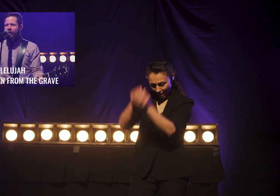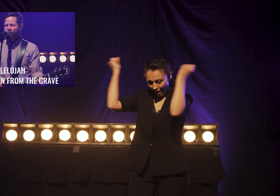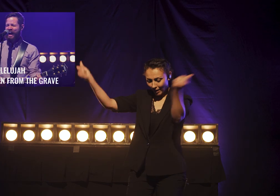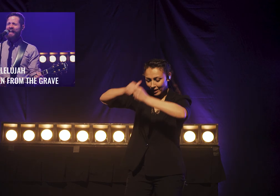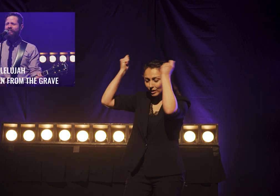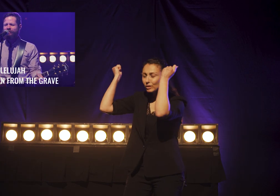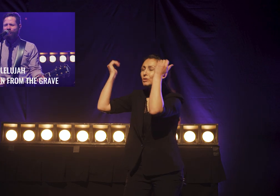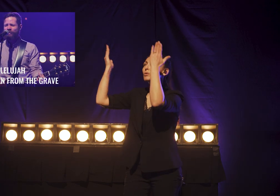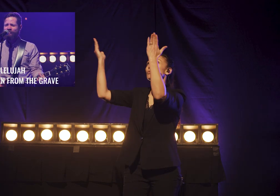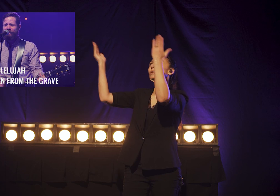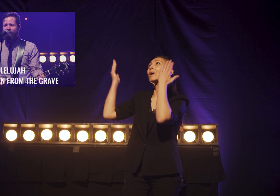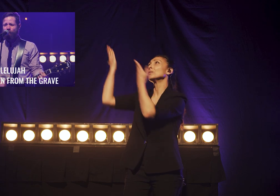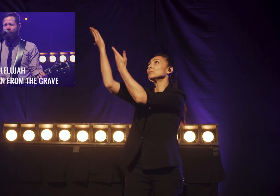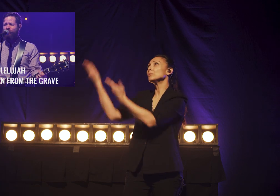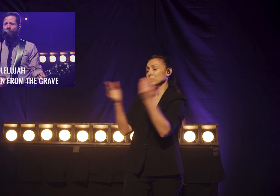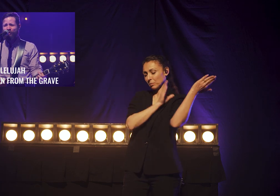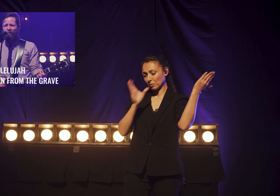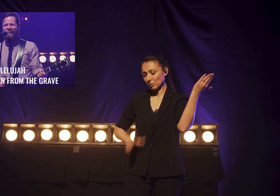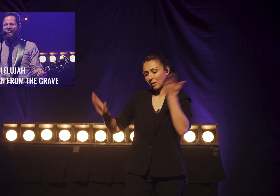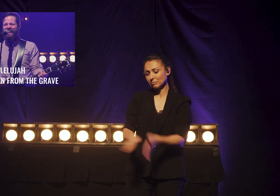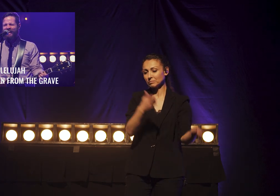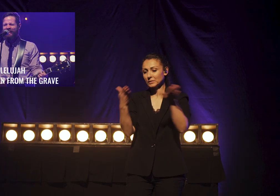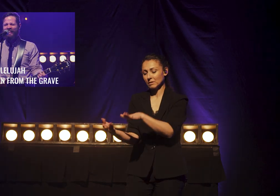Christ Is Risen From The Grave